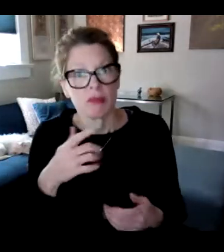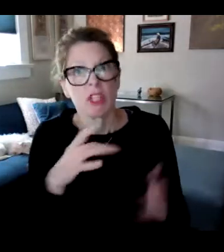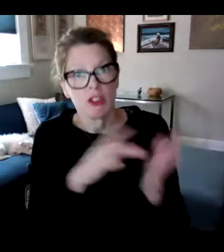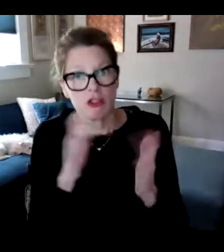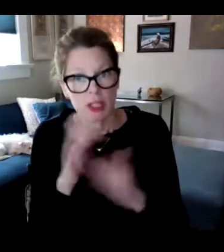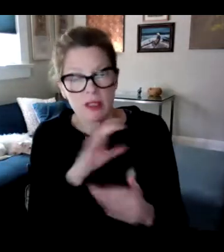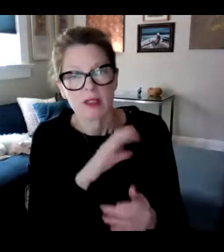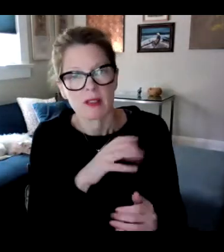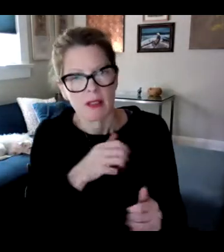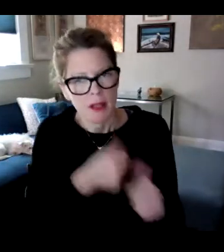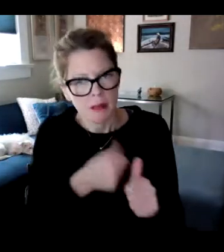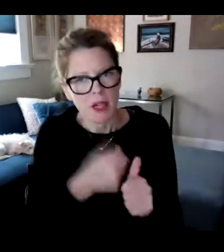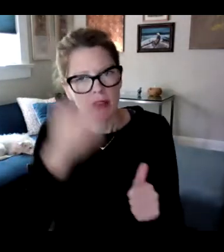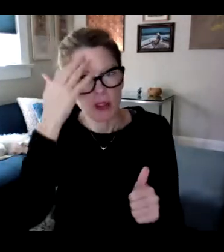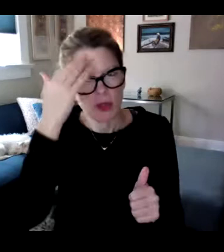sinners."